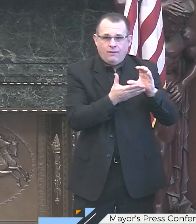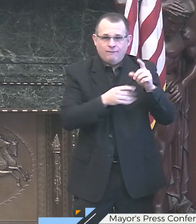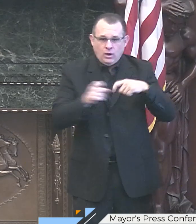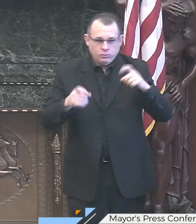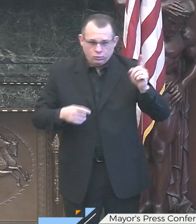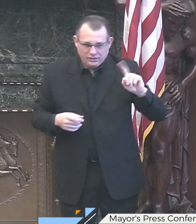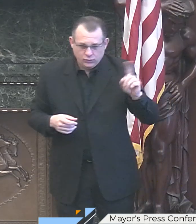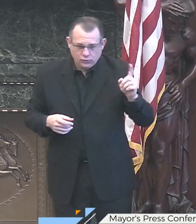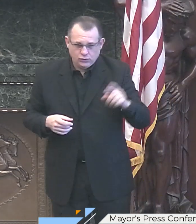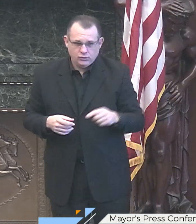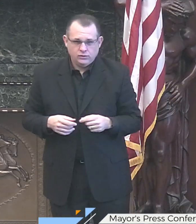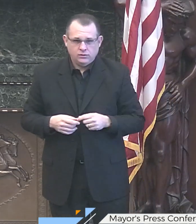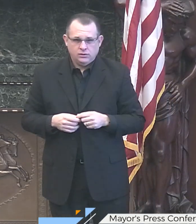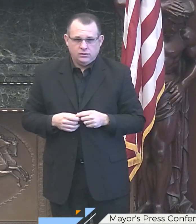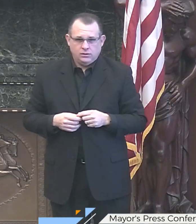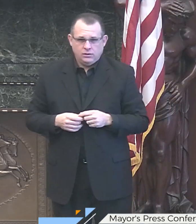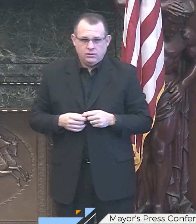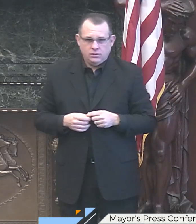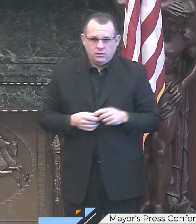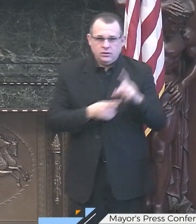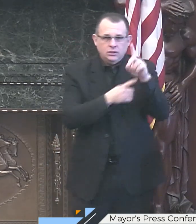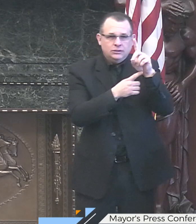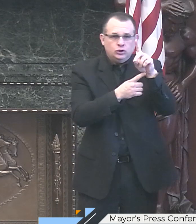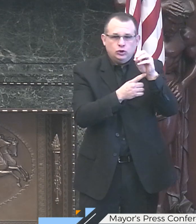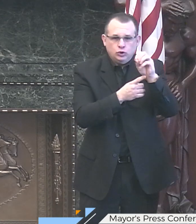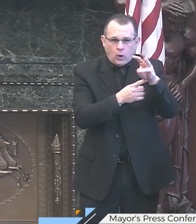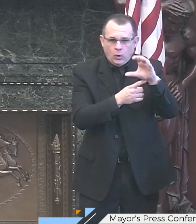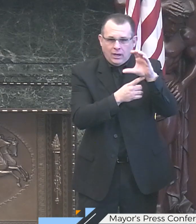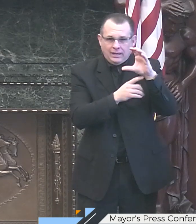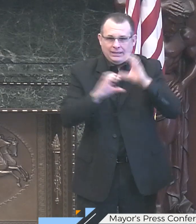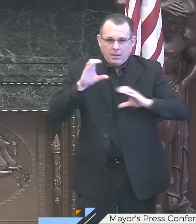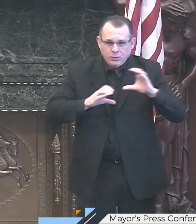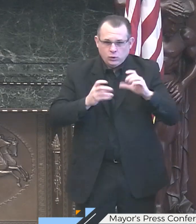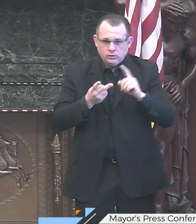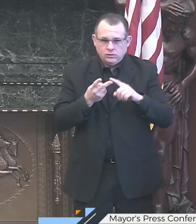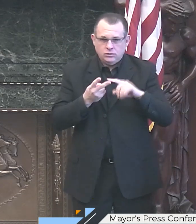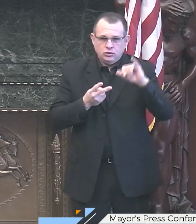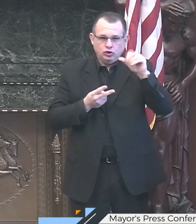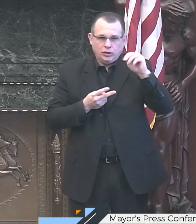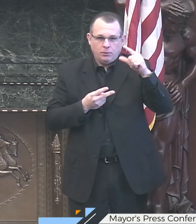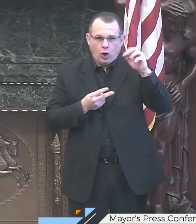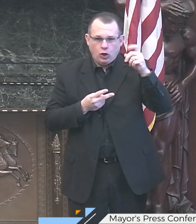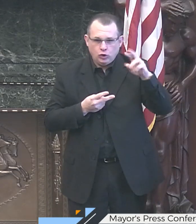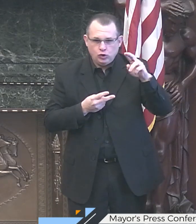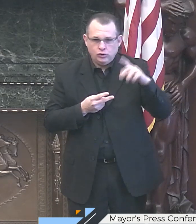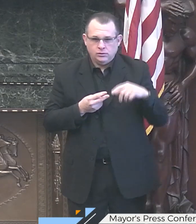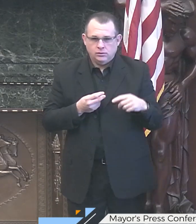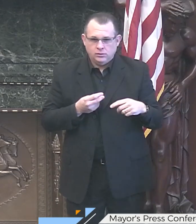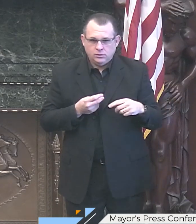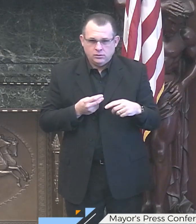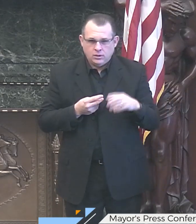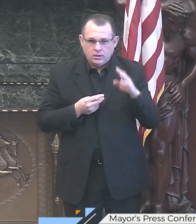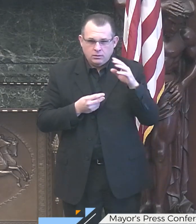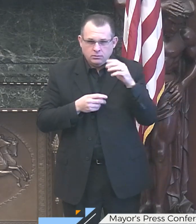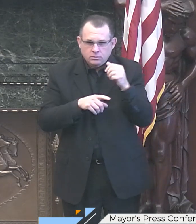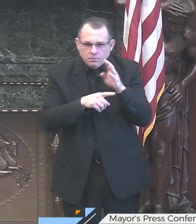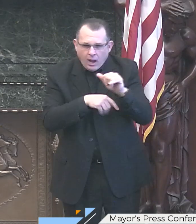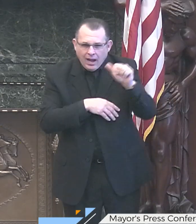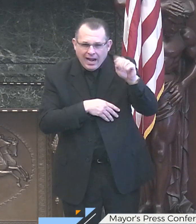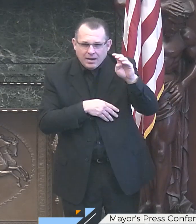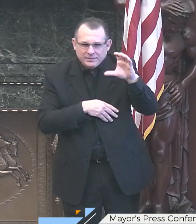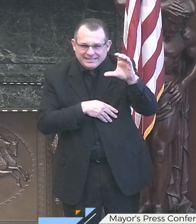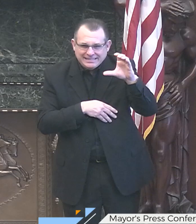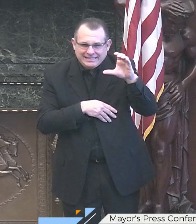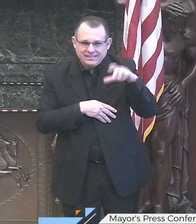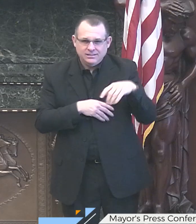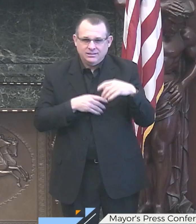Jim Gardner, 6ABC News matched by the Disney Company, Janet and John Haas, the Knight Foundation, the